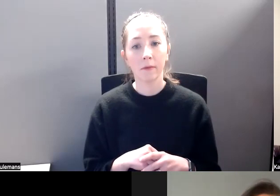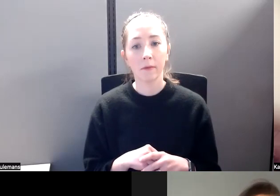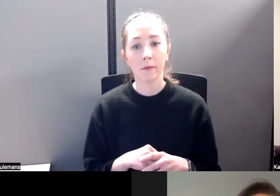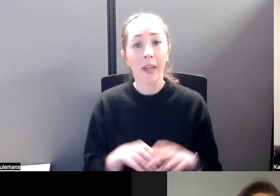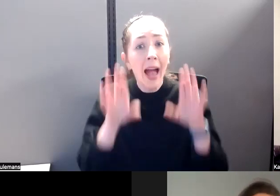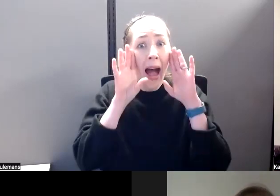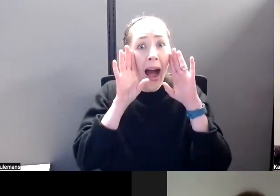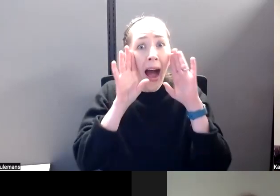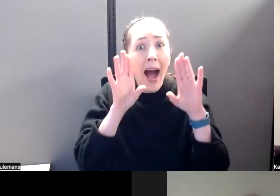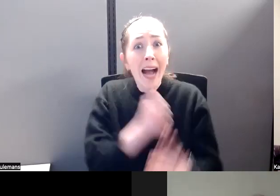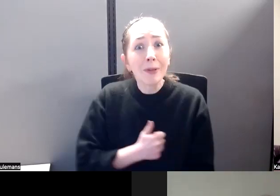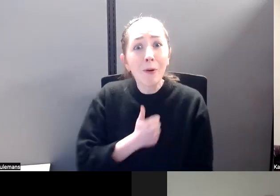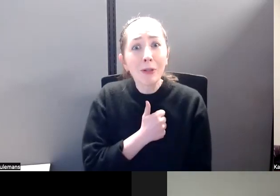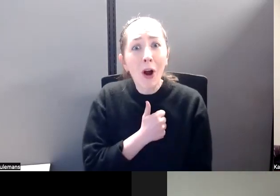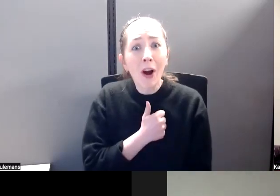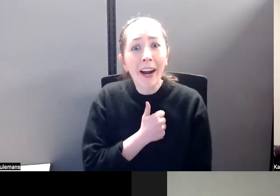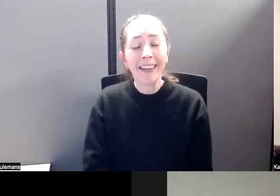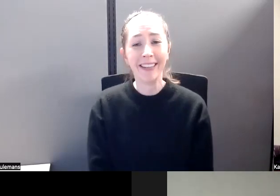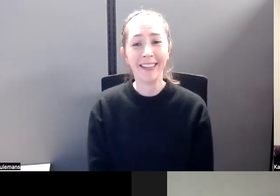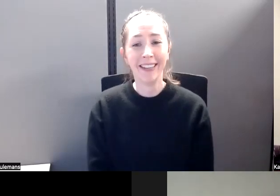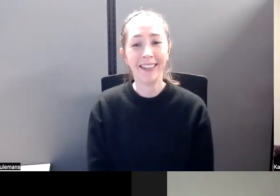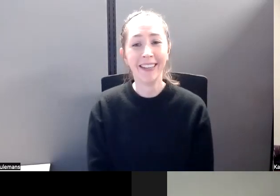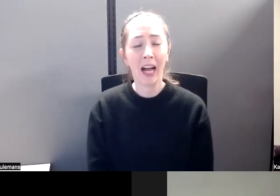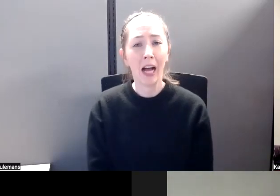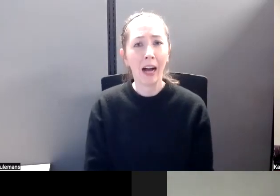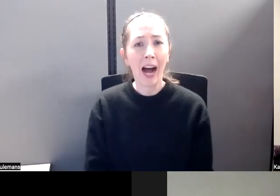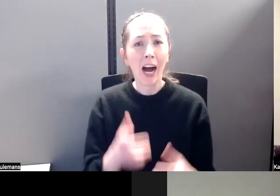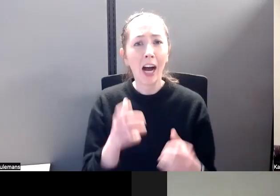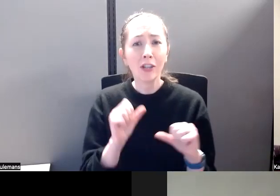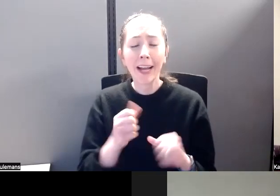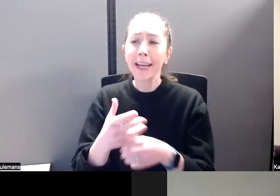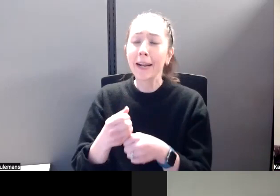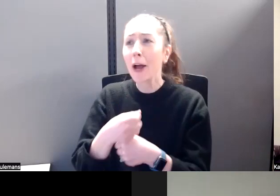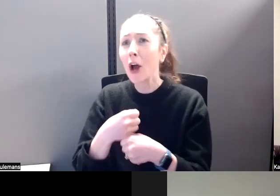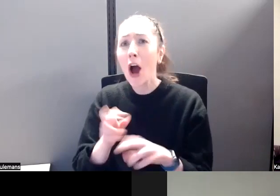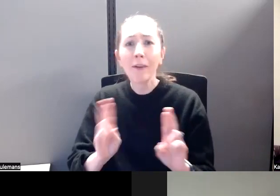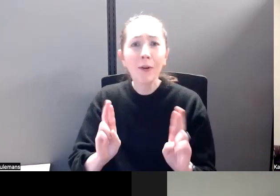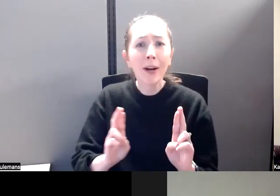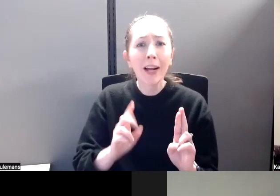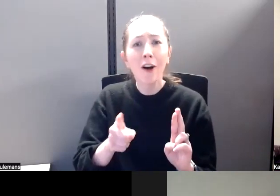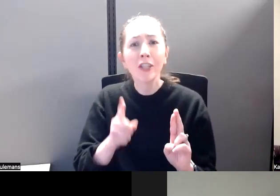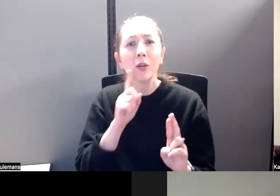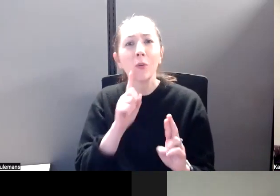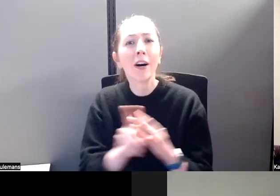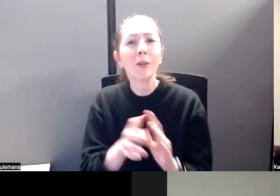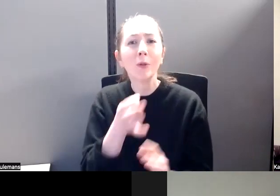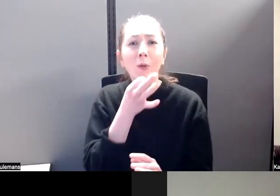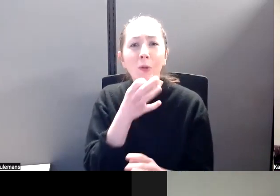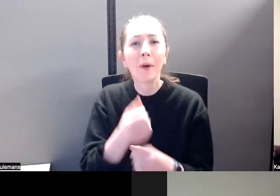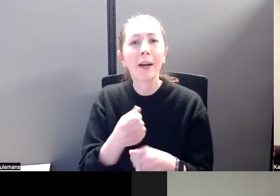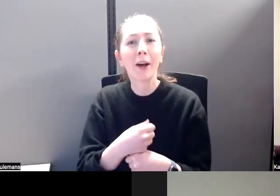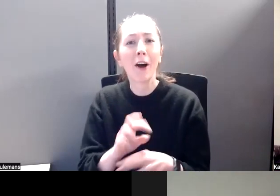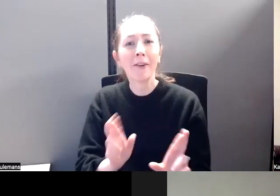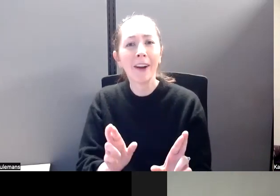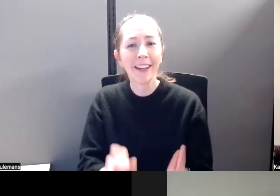I am so sorry. Oh, it's okay. I was like getting my coffee. I was like, oh, she's coming. I'm just going to grab my. Yeah, like, you have